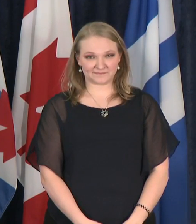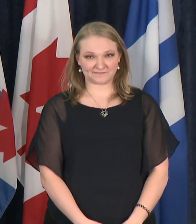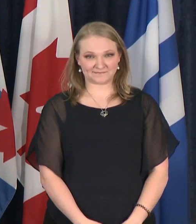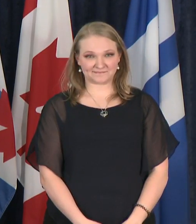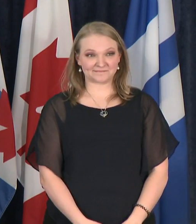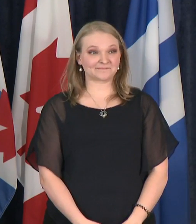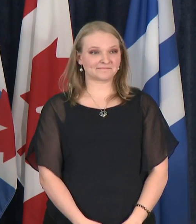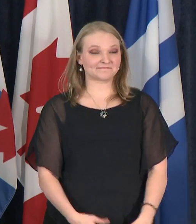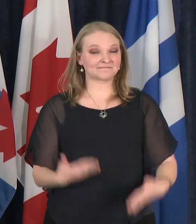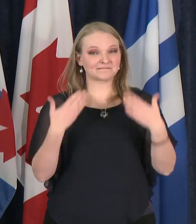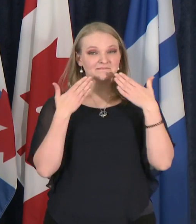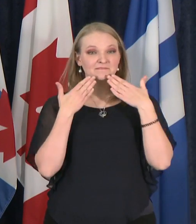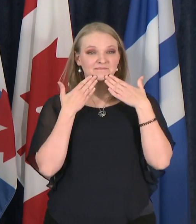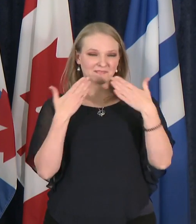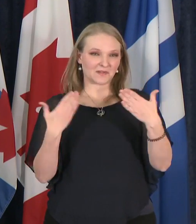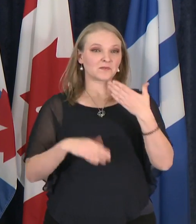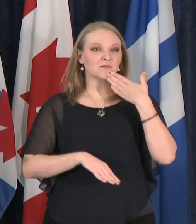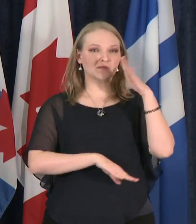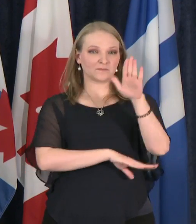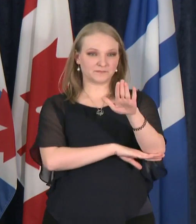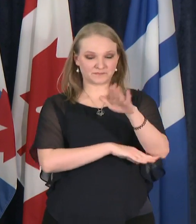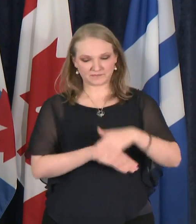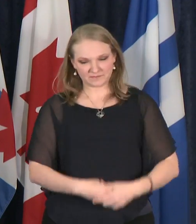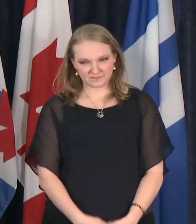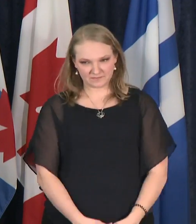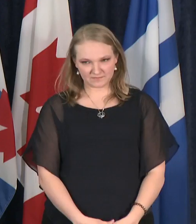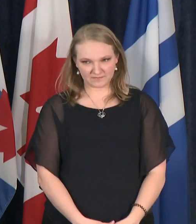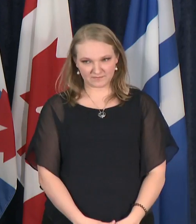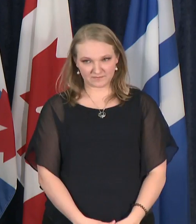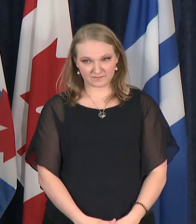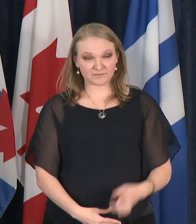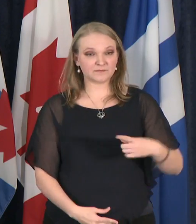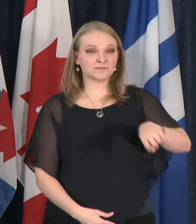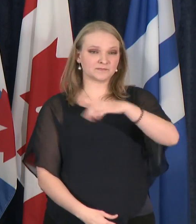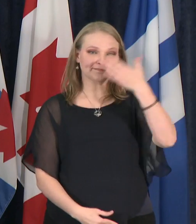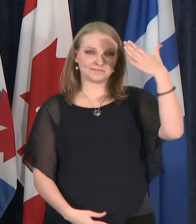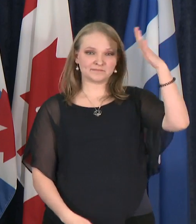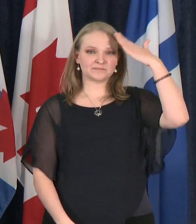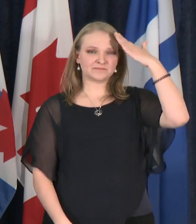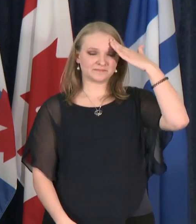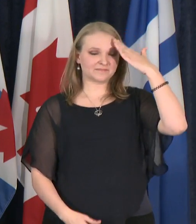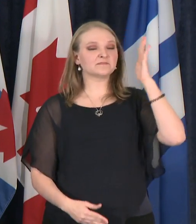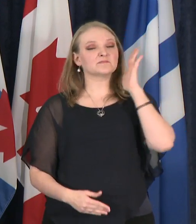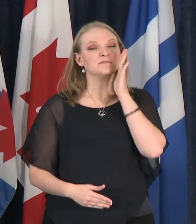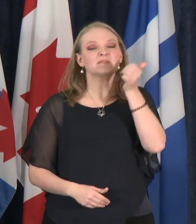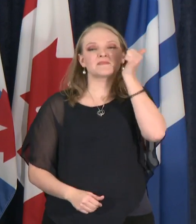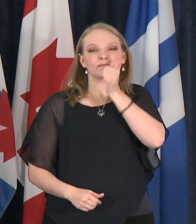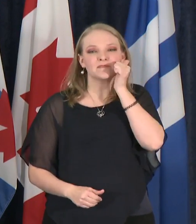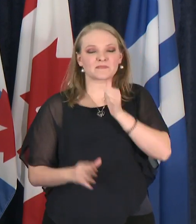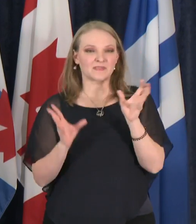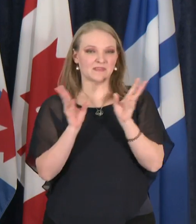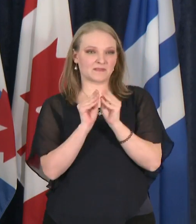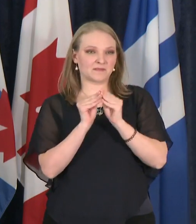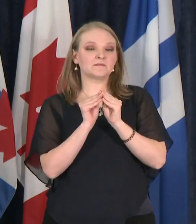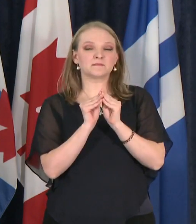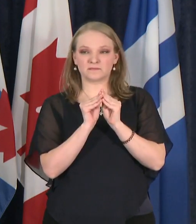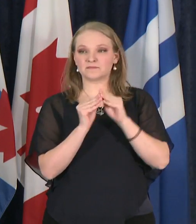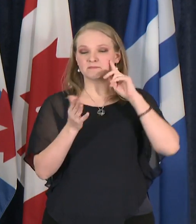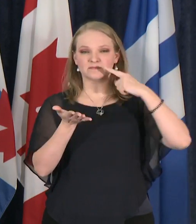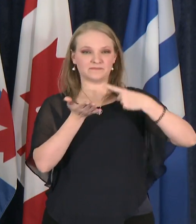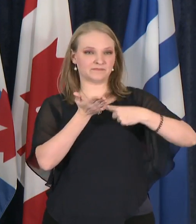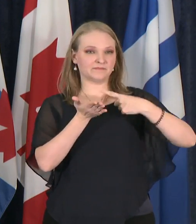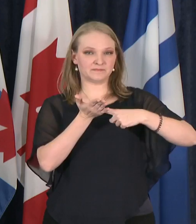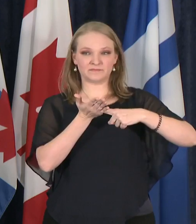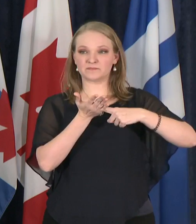Thank you, and good afternoon. As you know, this is the first of what will be daily media briefings as we move forward.